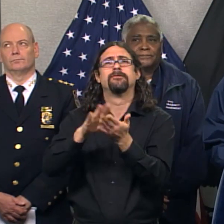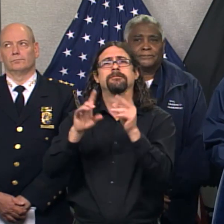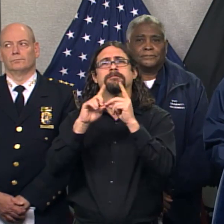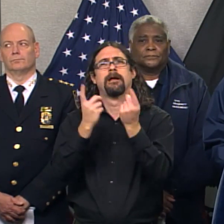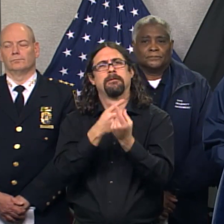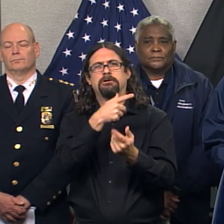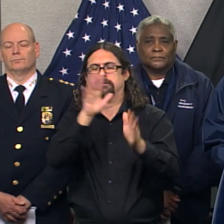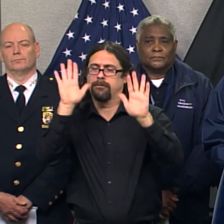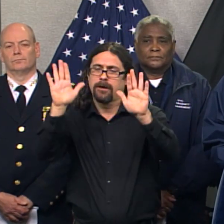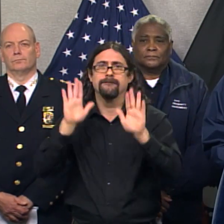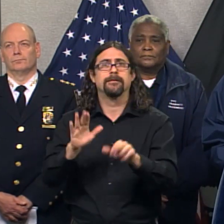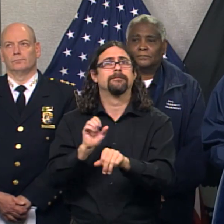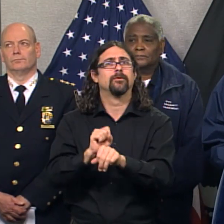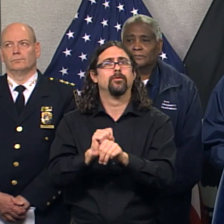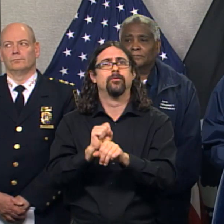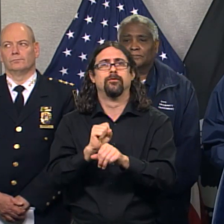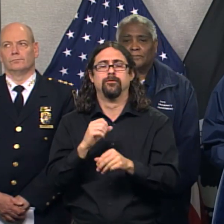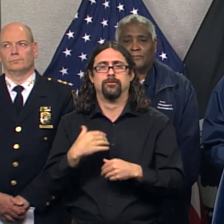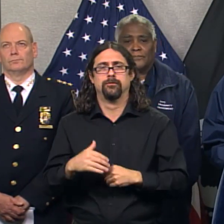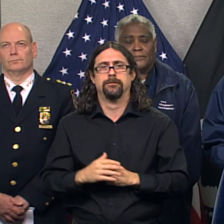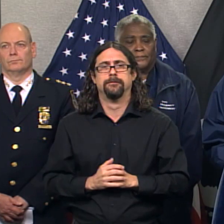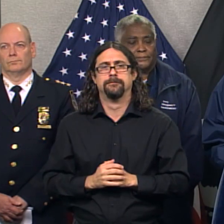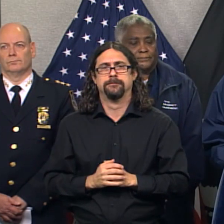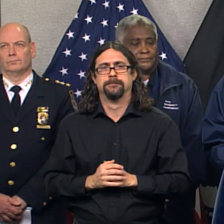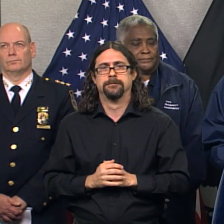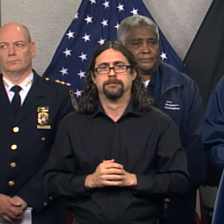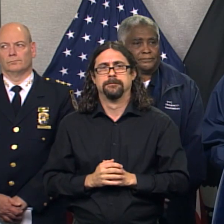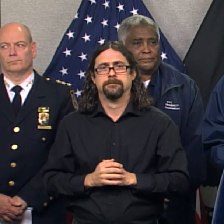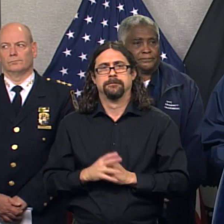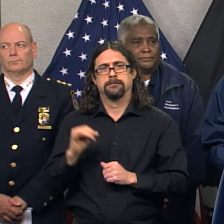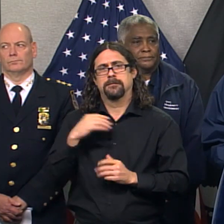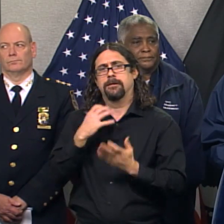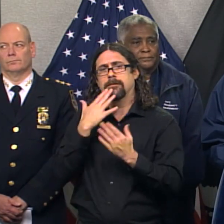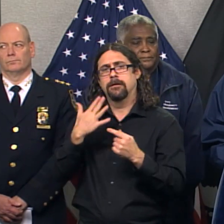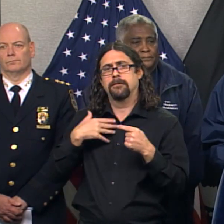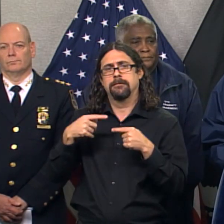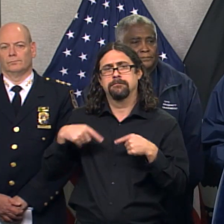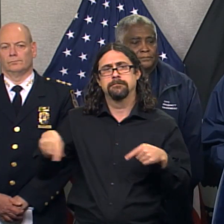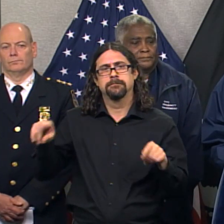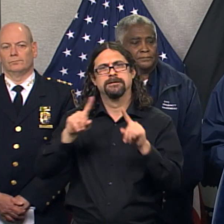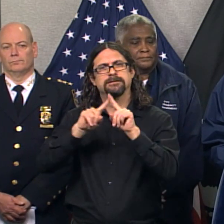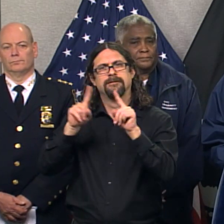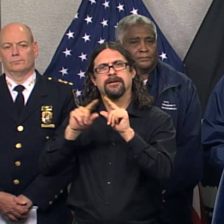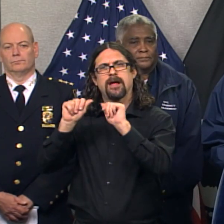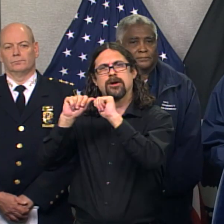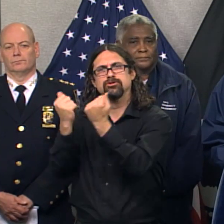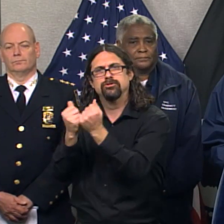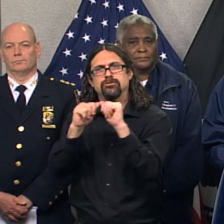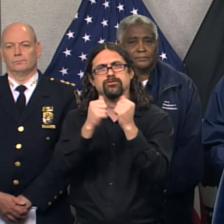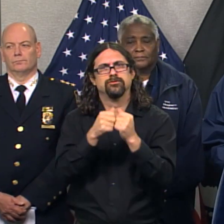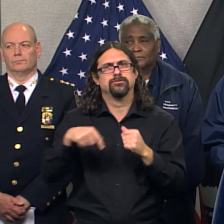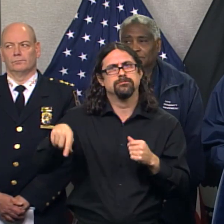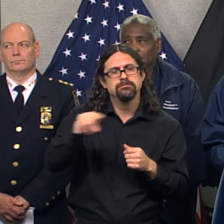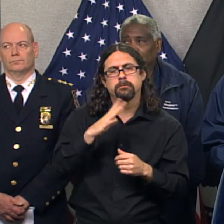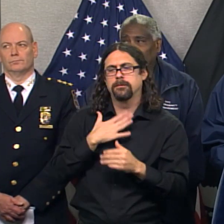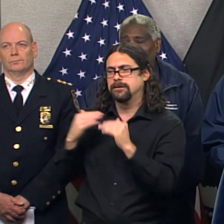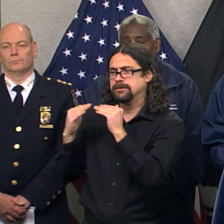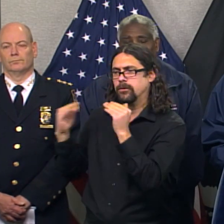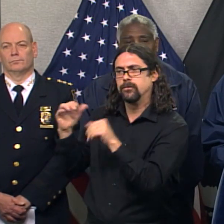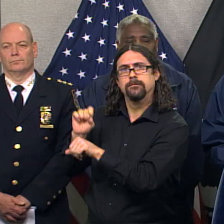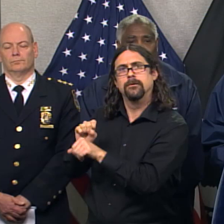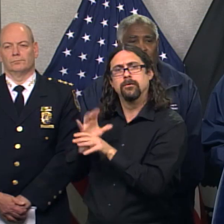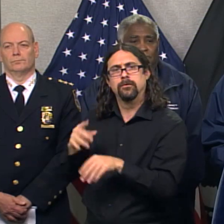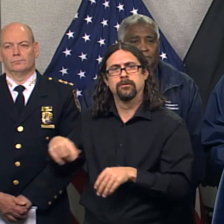agencies that they lead, all of which are in this fight together and doing a great job. I want to thank our First Deputy Mayor, Tony Shores, our Commissioner